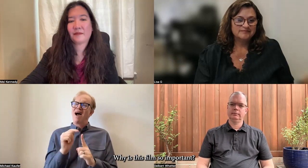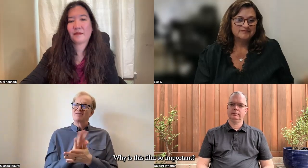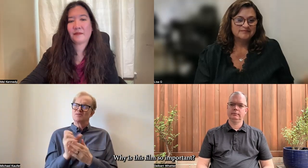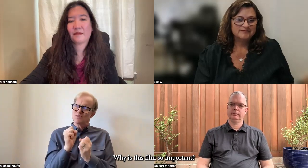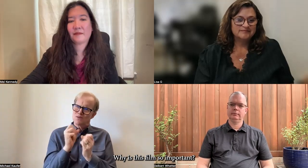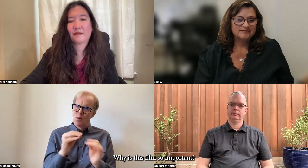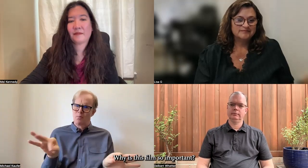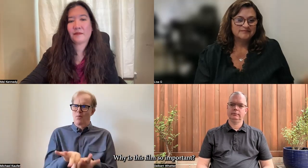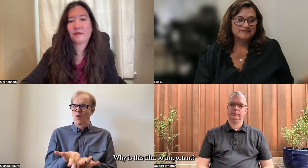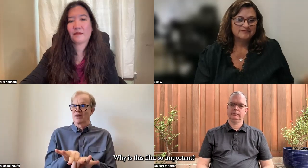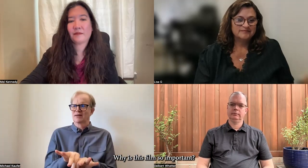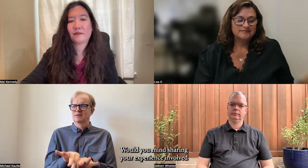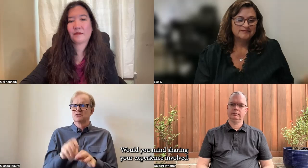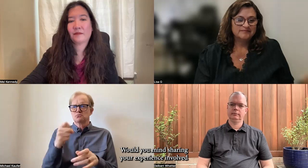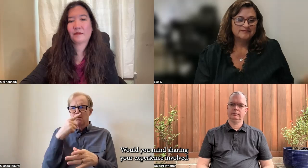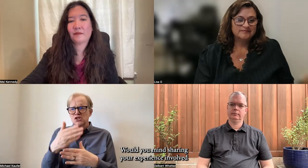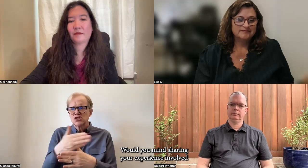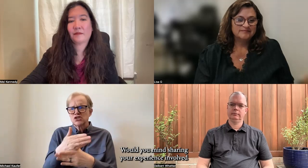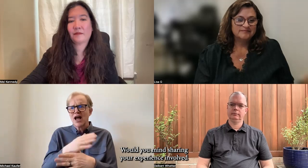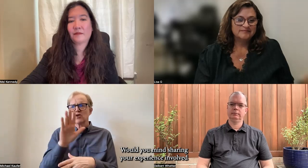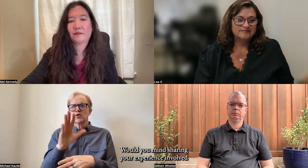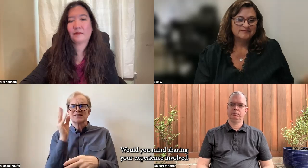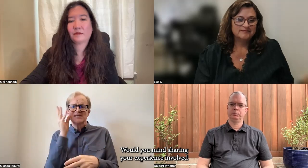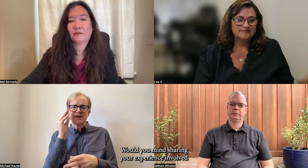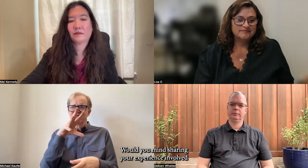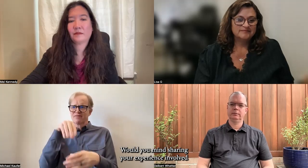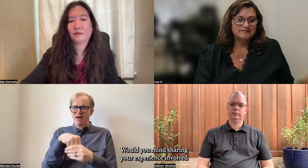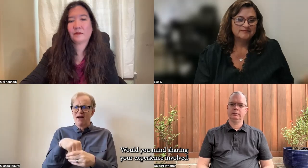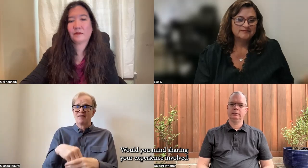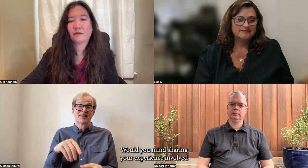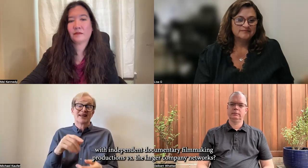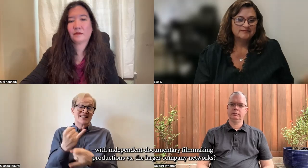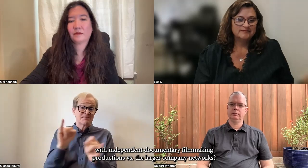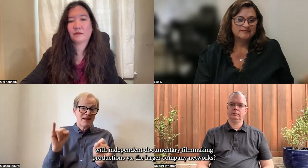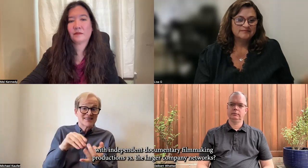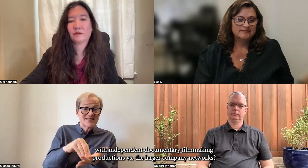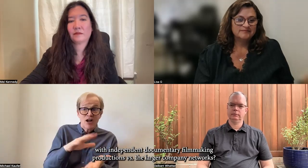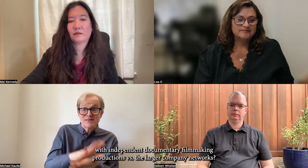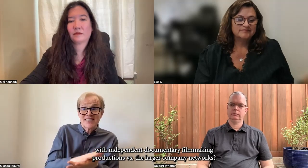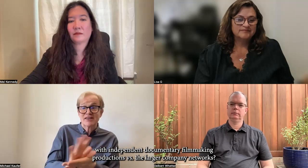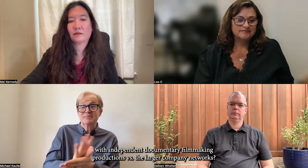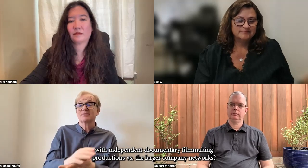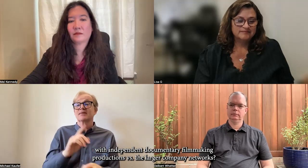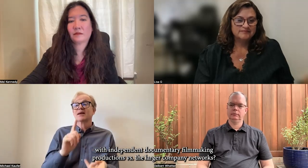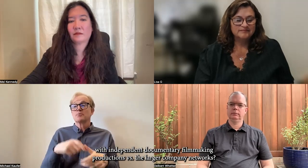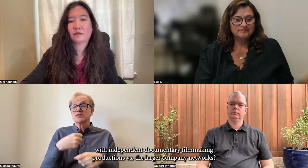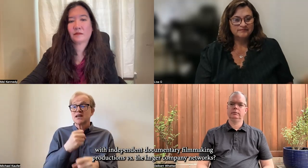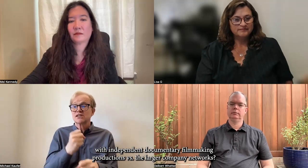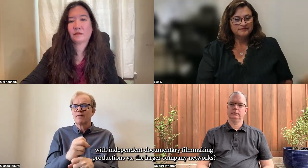Why is this film so important? Would you mind sharing your experience involved with independent documentary filmmaking